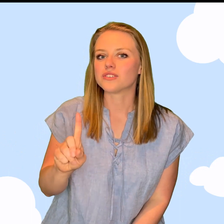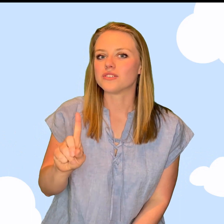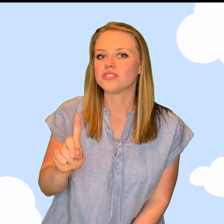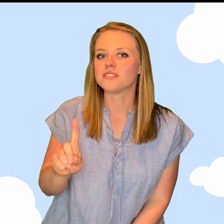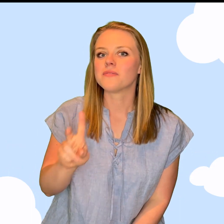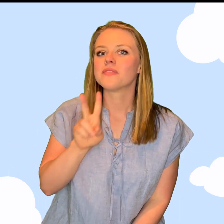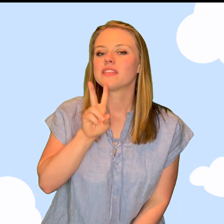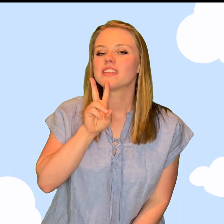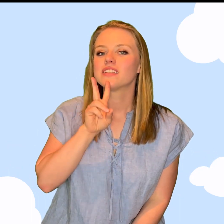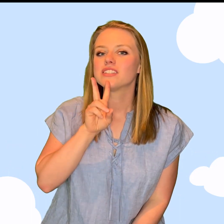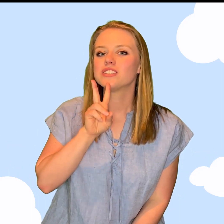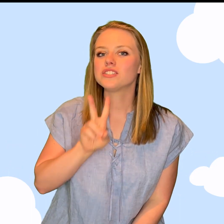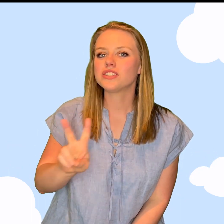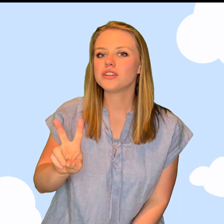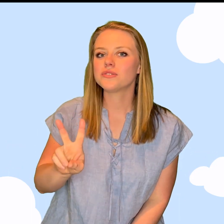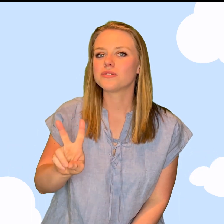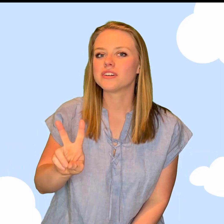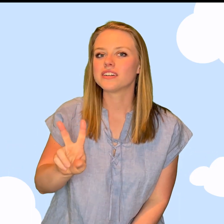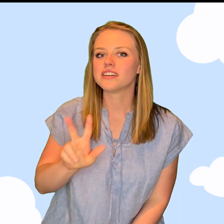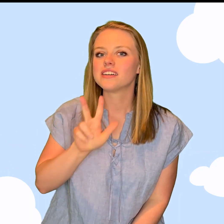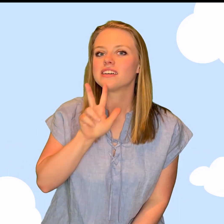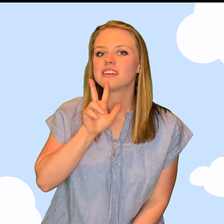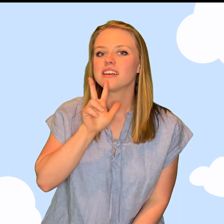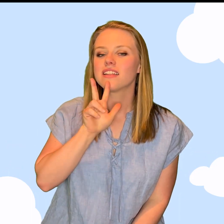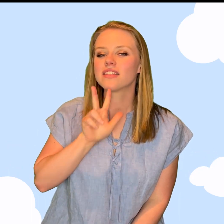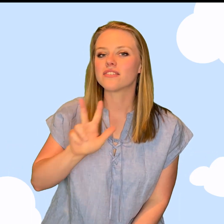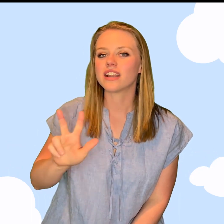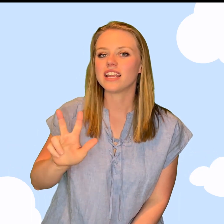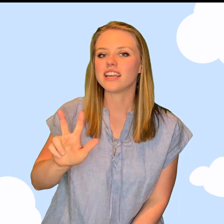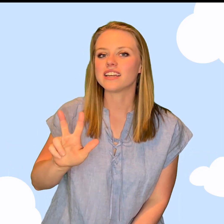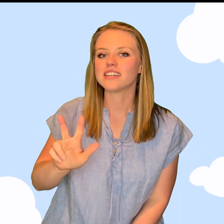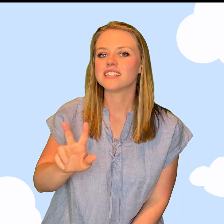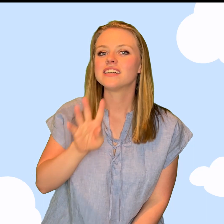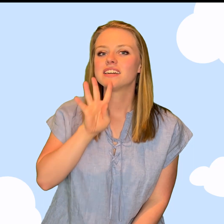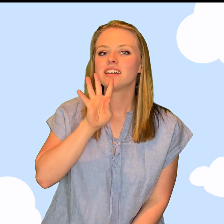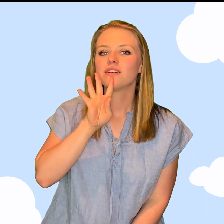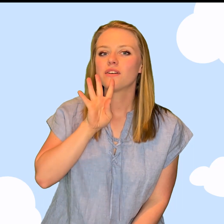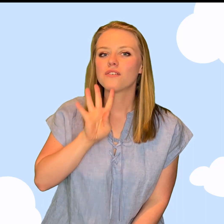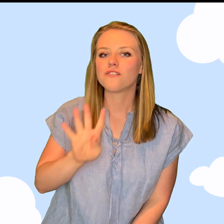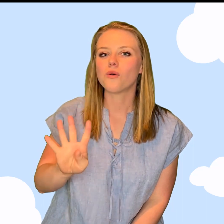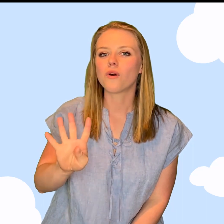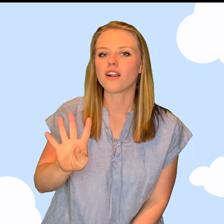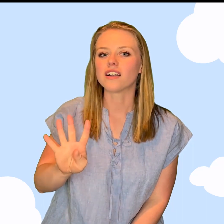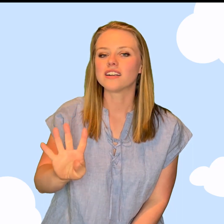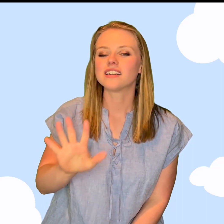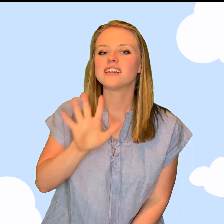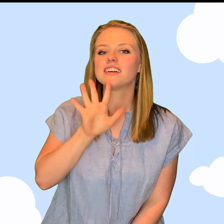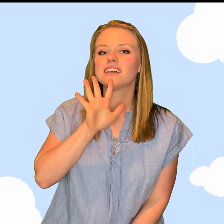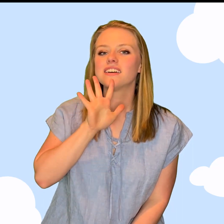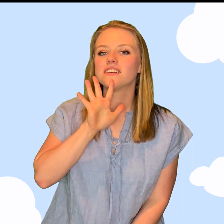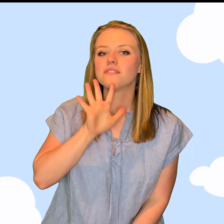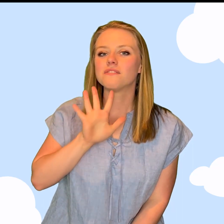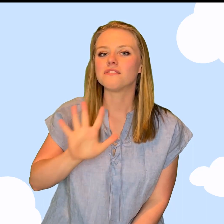old, 2, 3, 4,